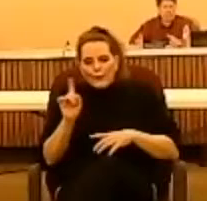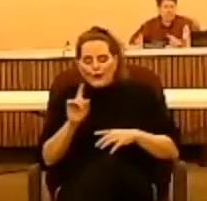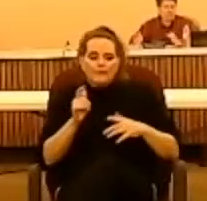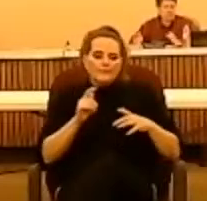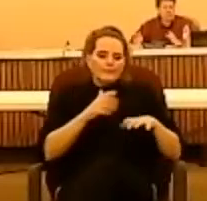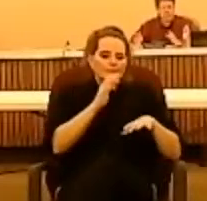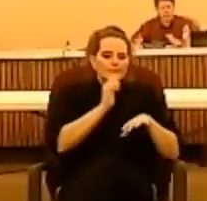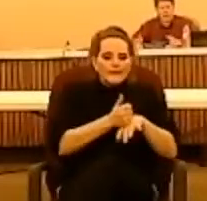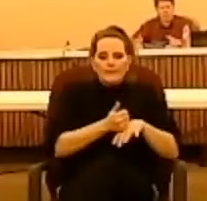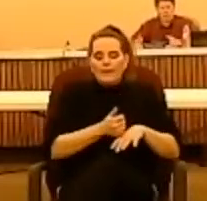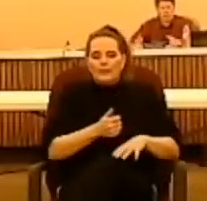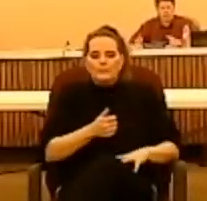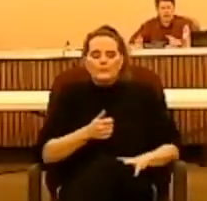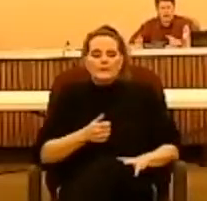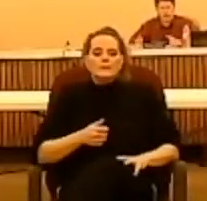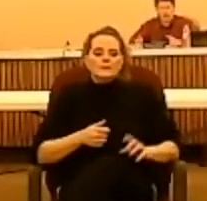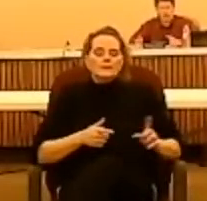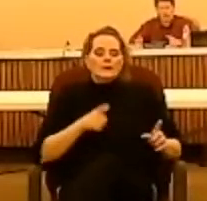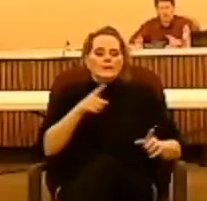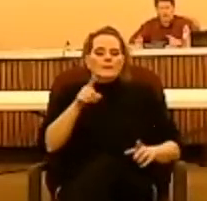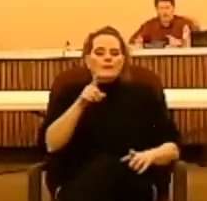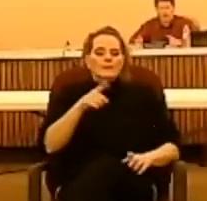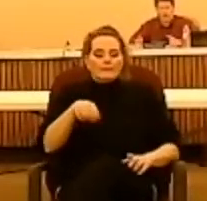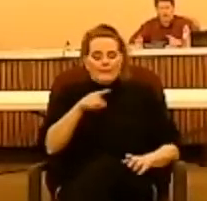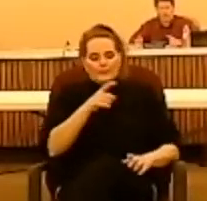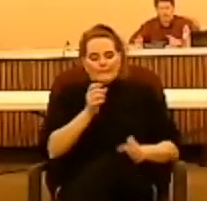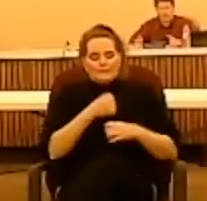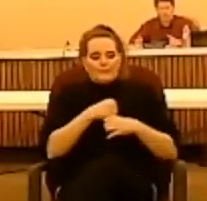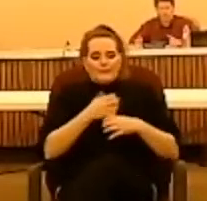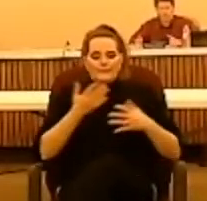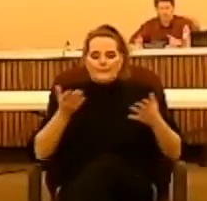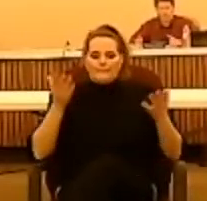that out. They're gonna have to create